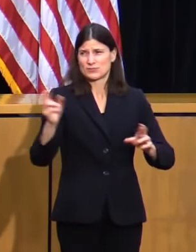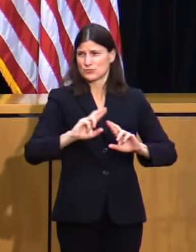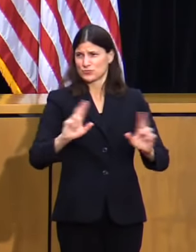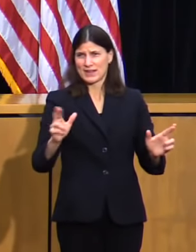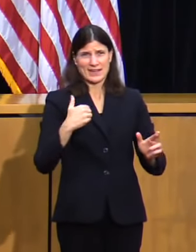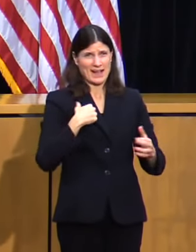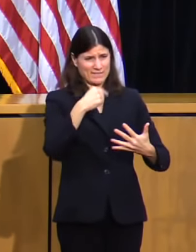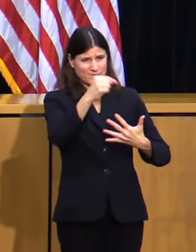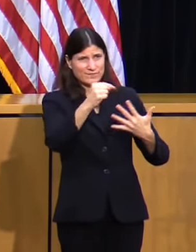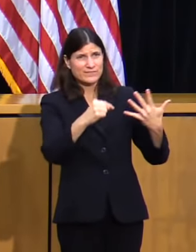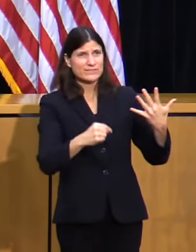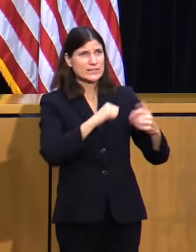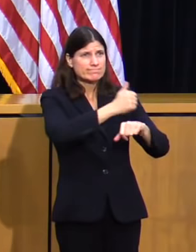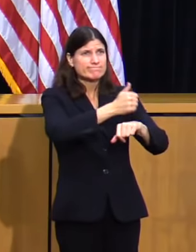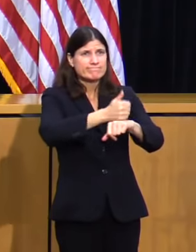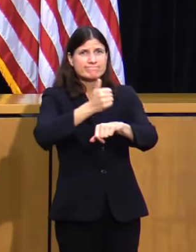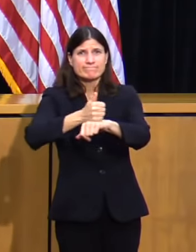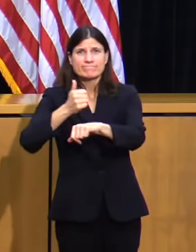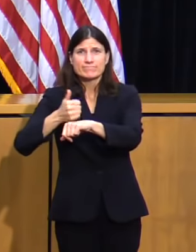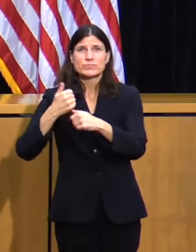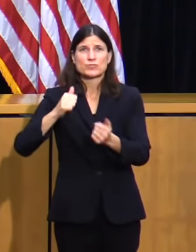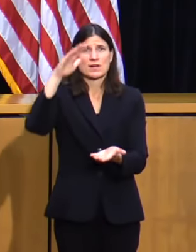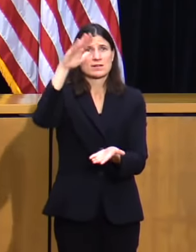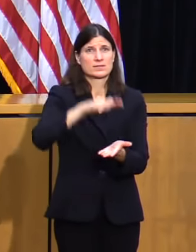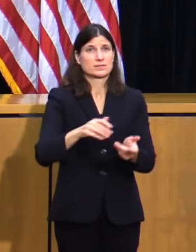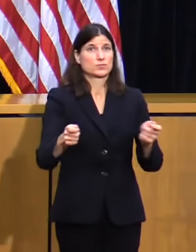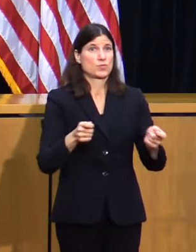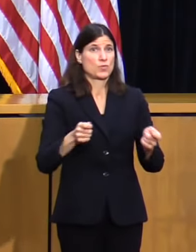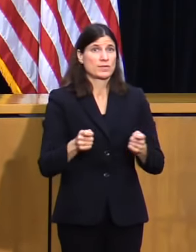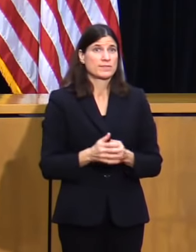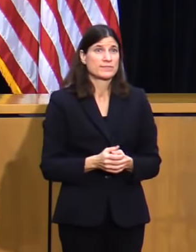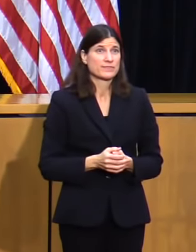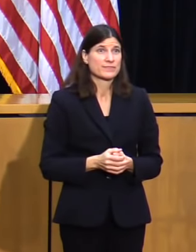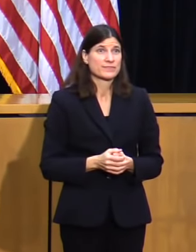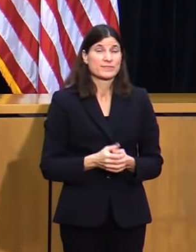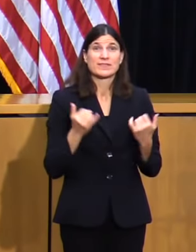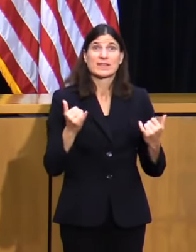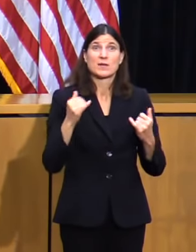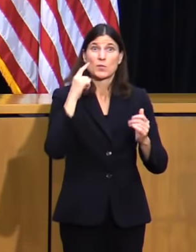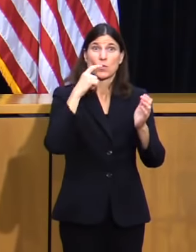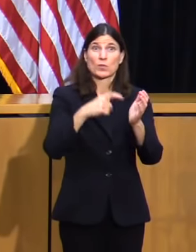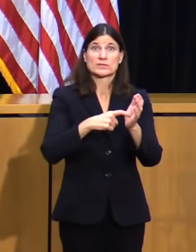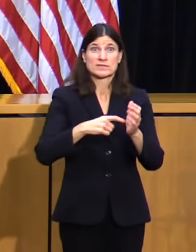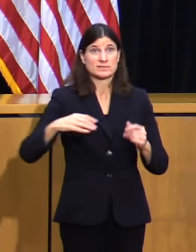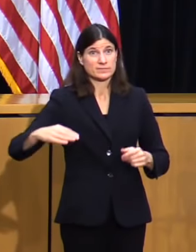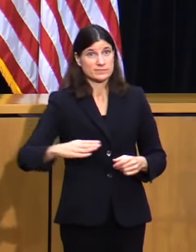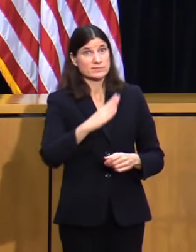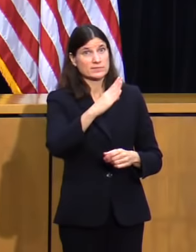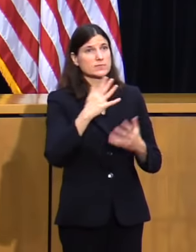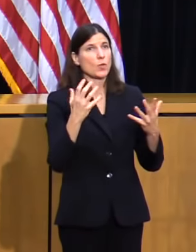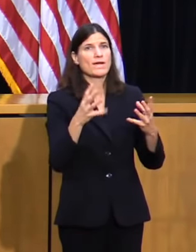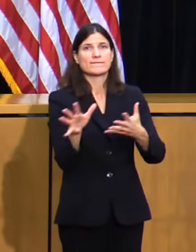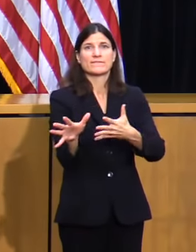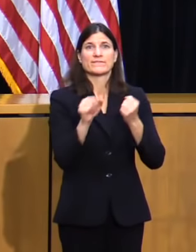But we can't get from here to there without the help of everybody here in the Commonwealth.